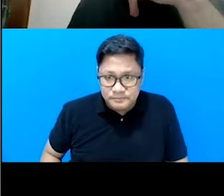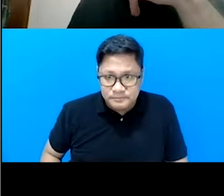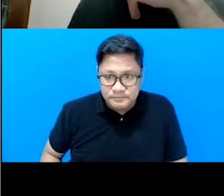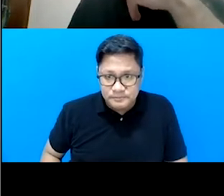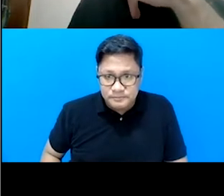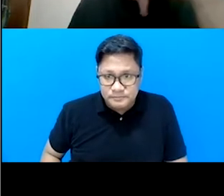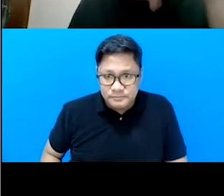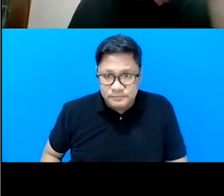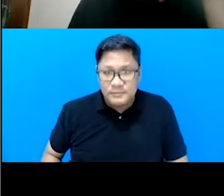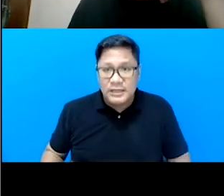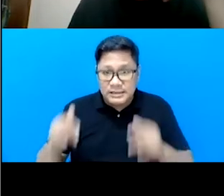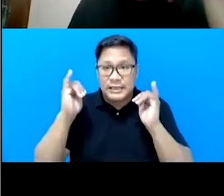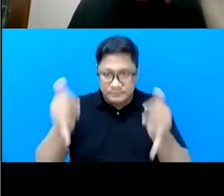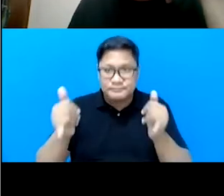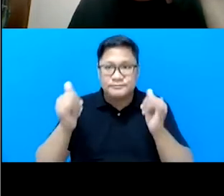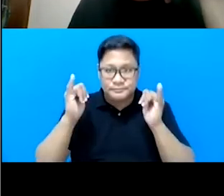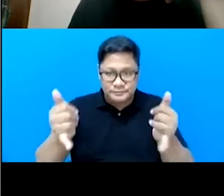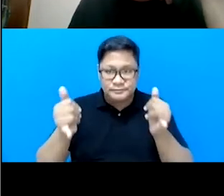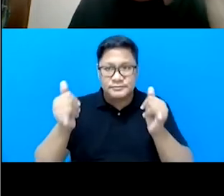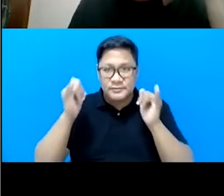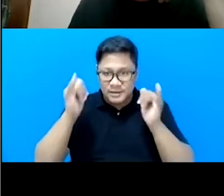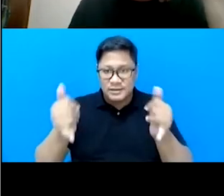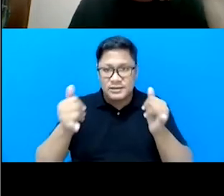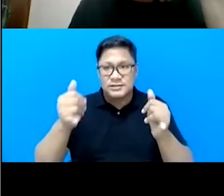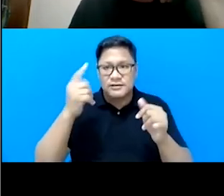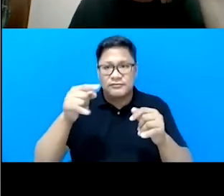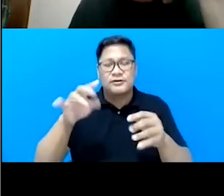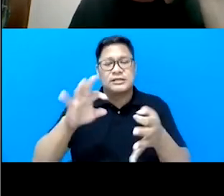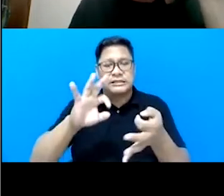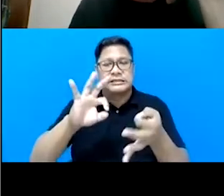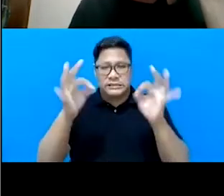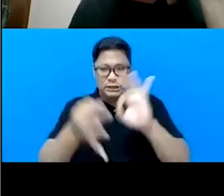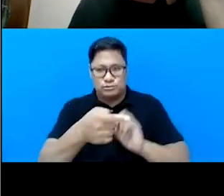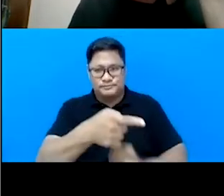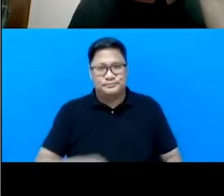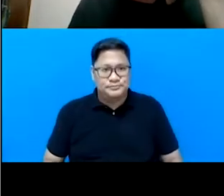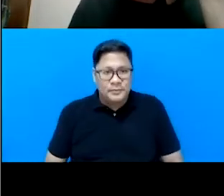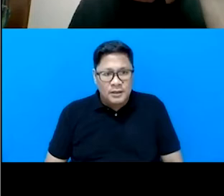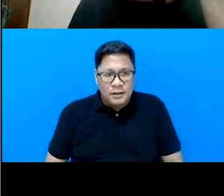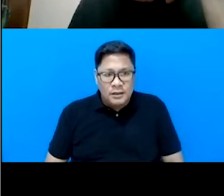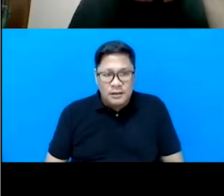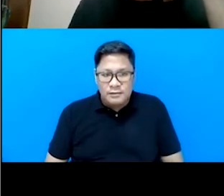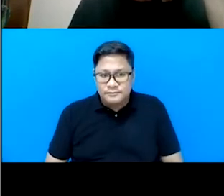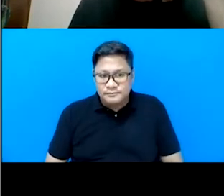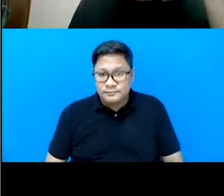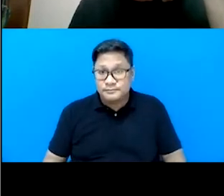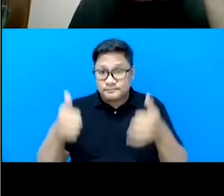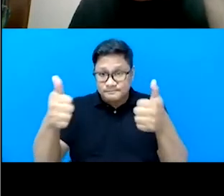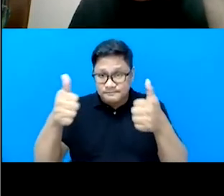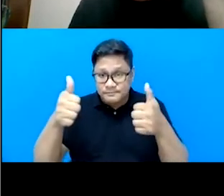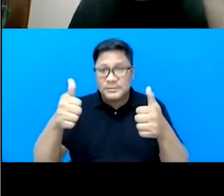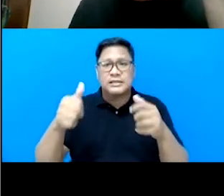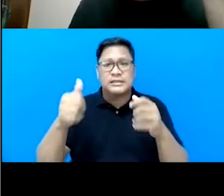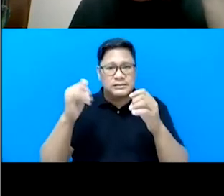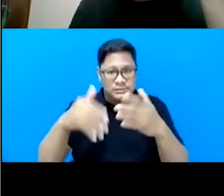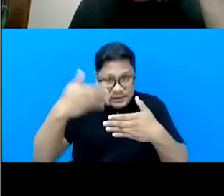The same, Same thing. put a space for the translation. All right. Okay, and the next one, the same,